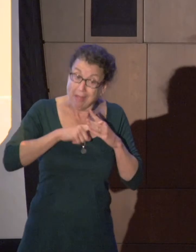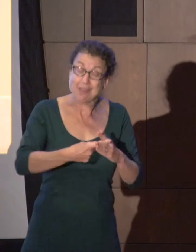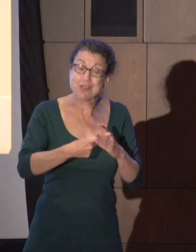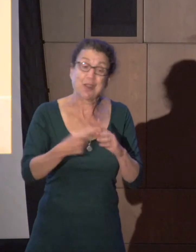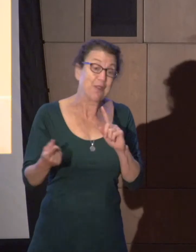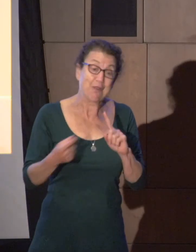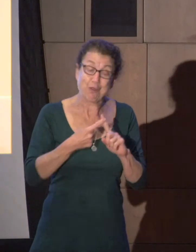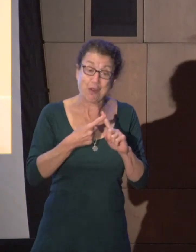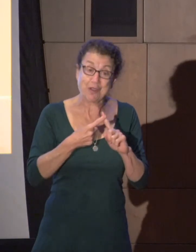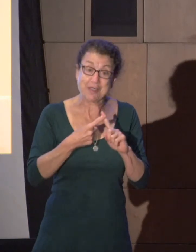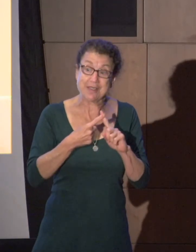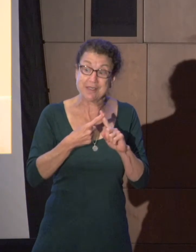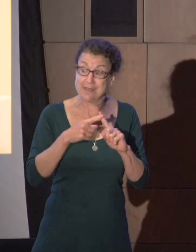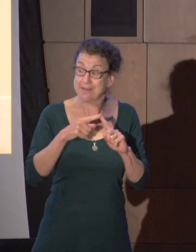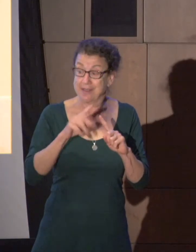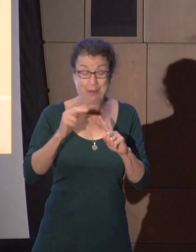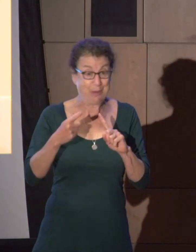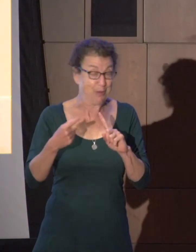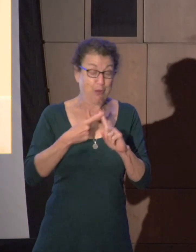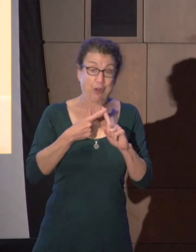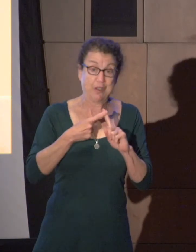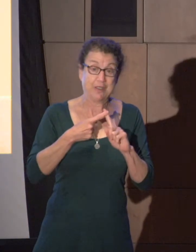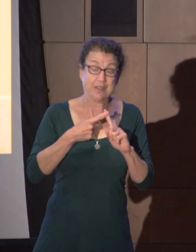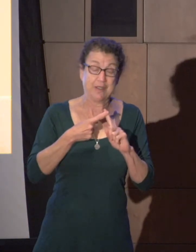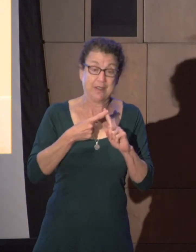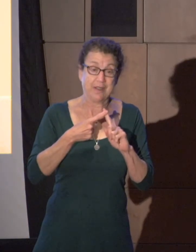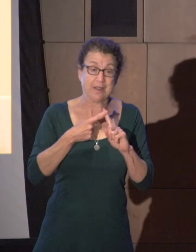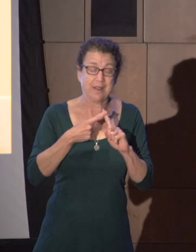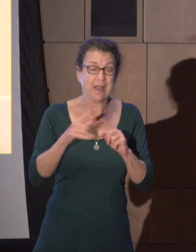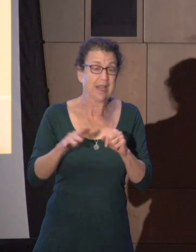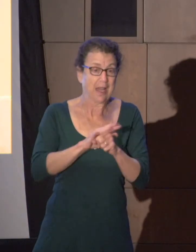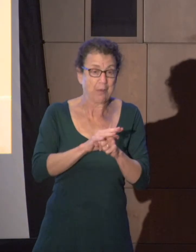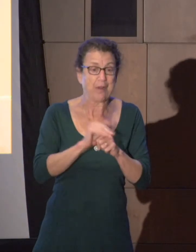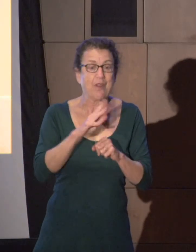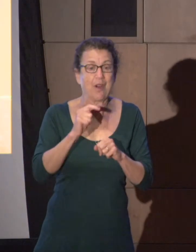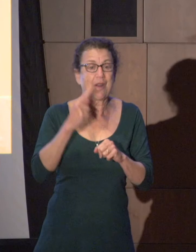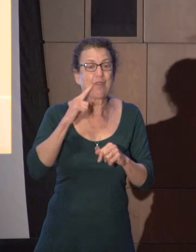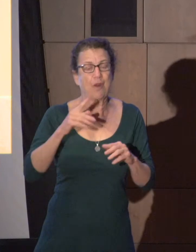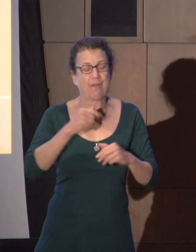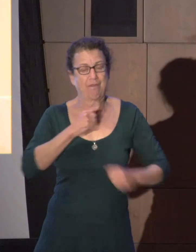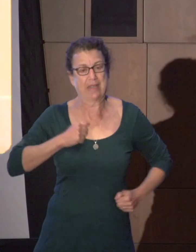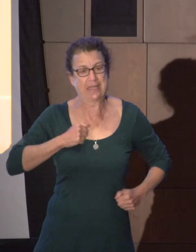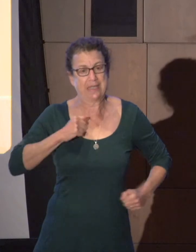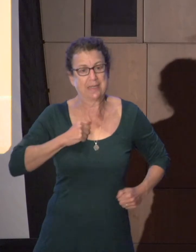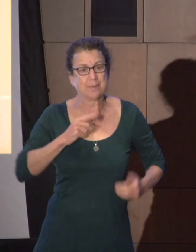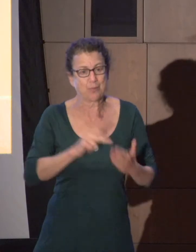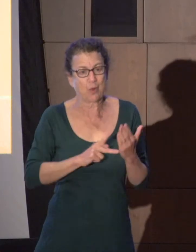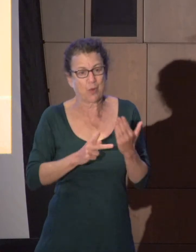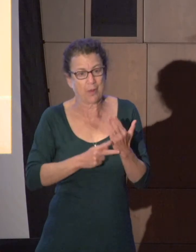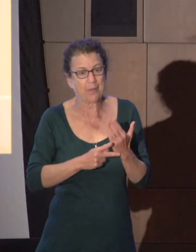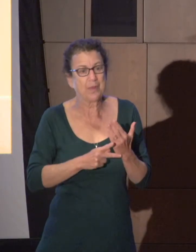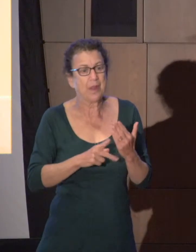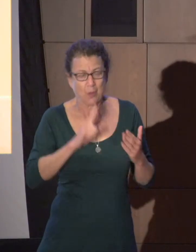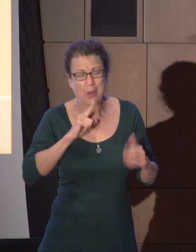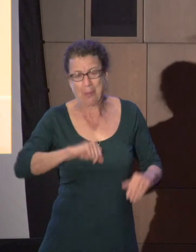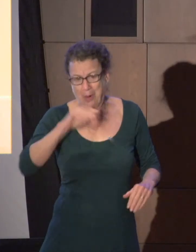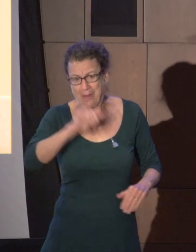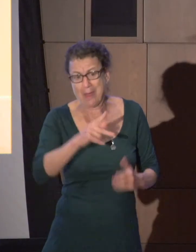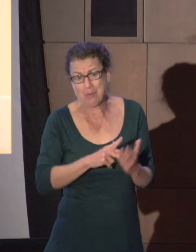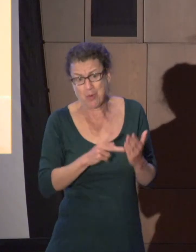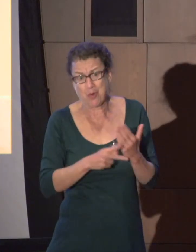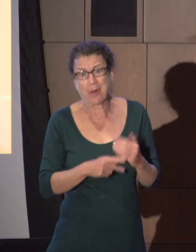the first in the state comprehensive Art for Vets program. We're really proud of